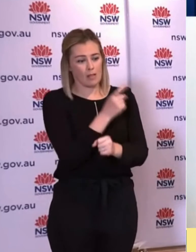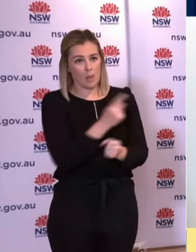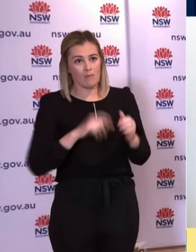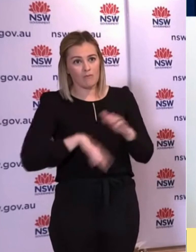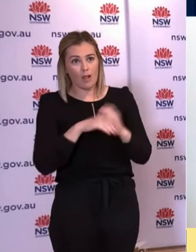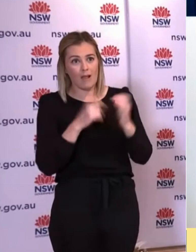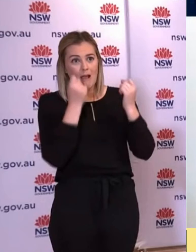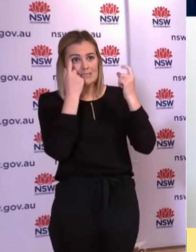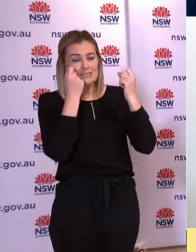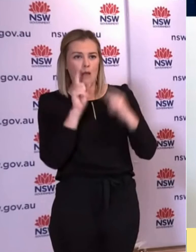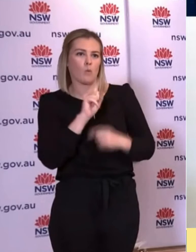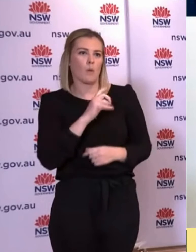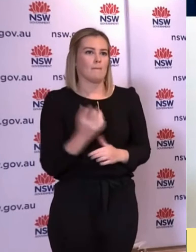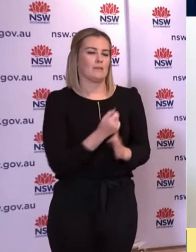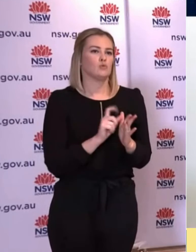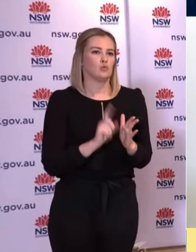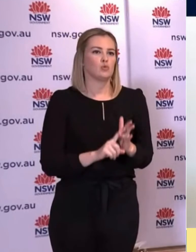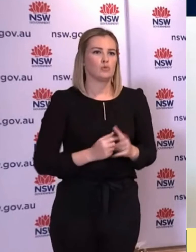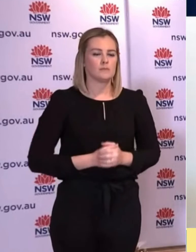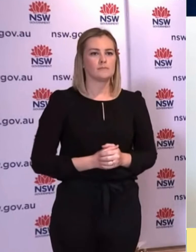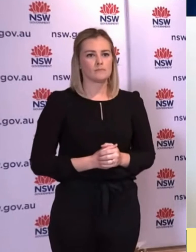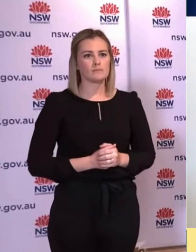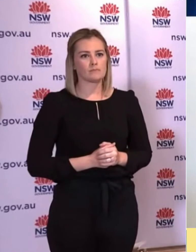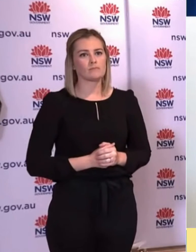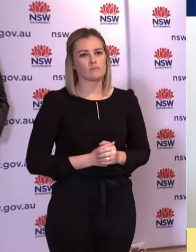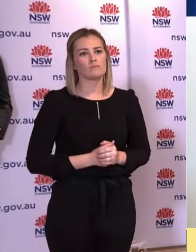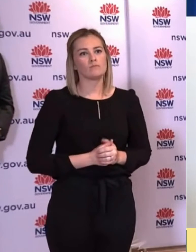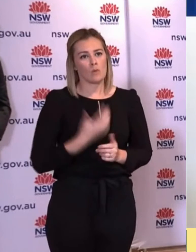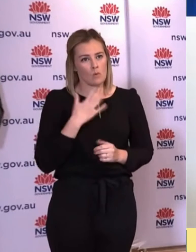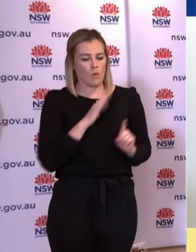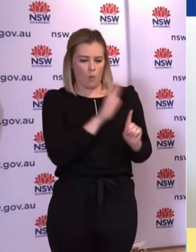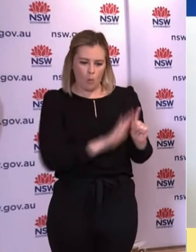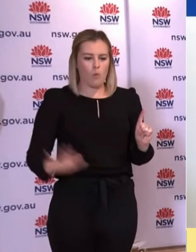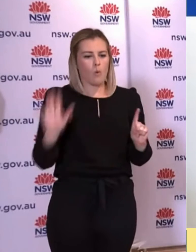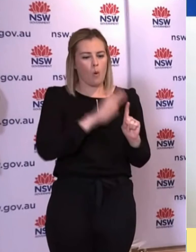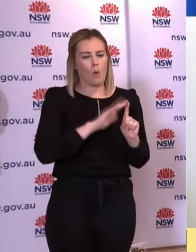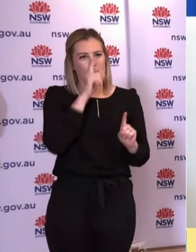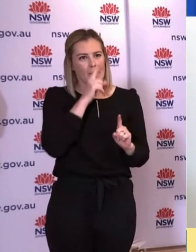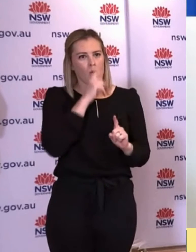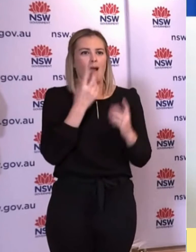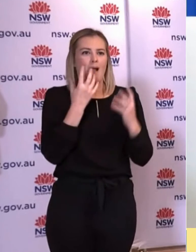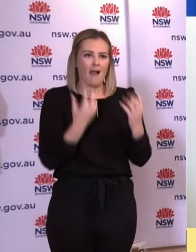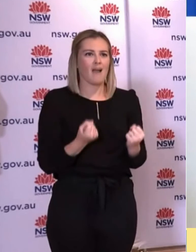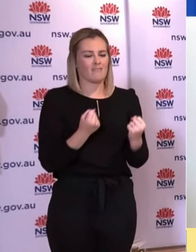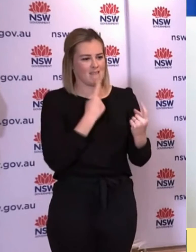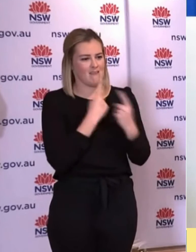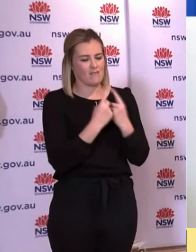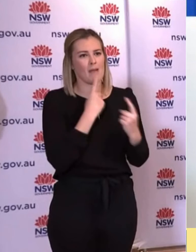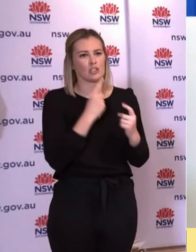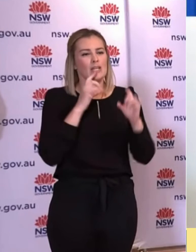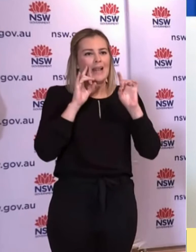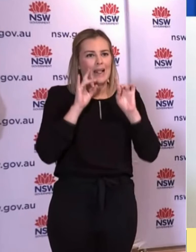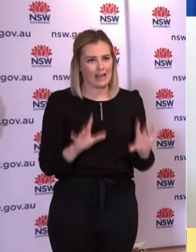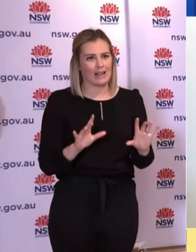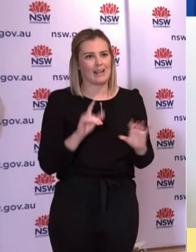that all groups in the community get access to that information, understand it clearly and can act